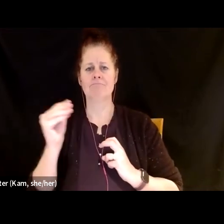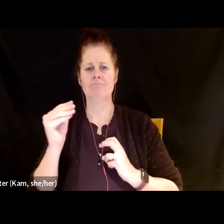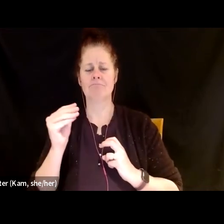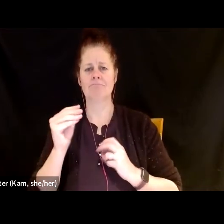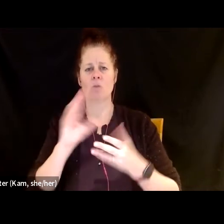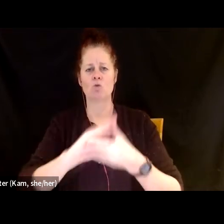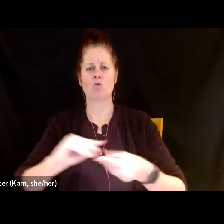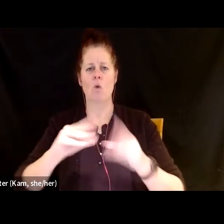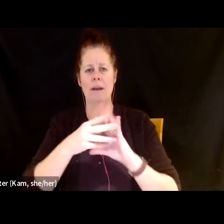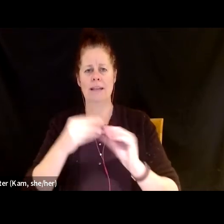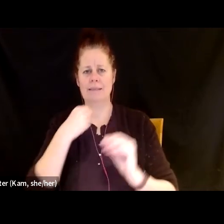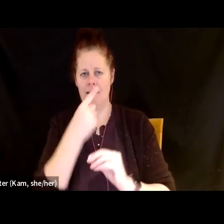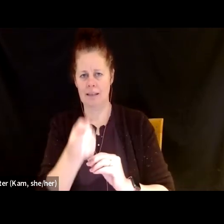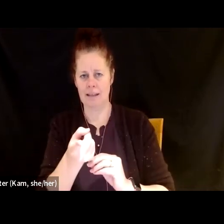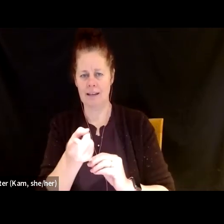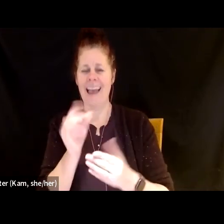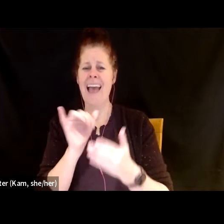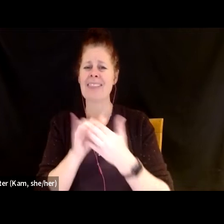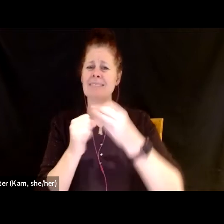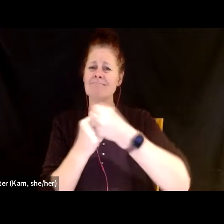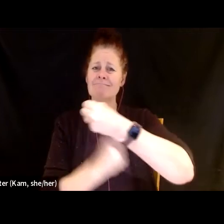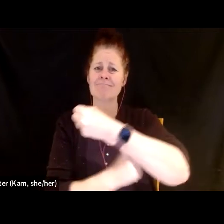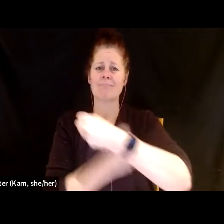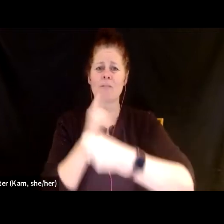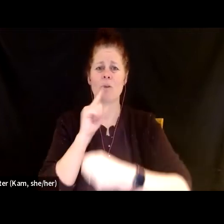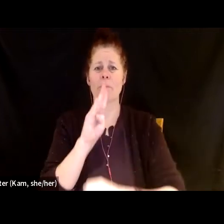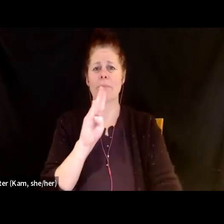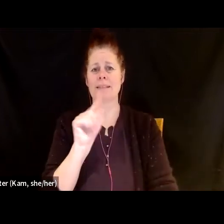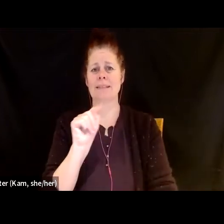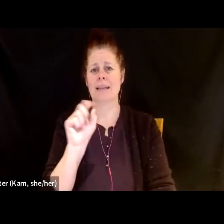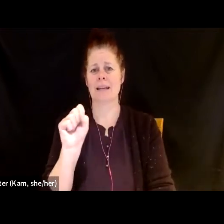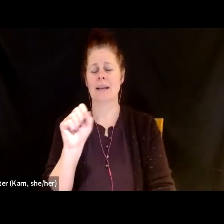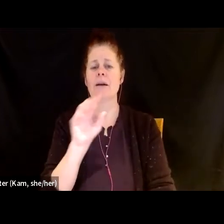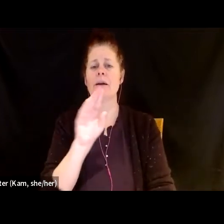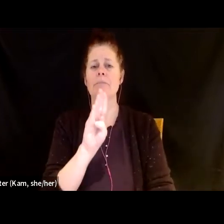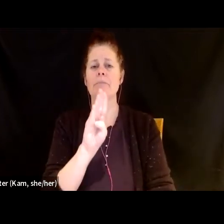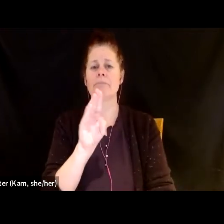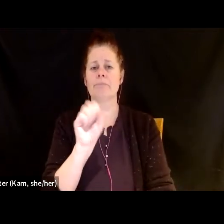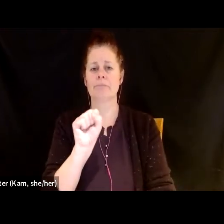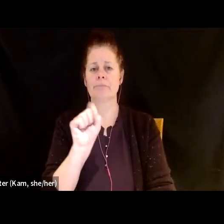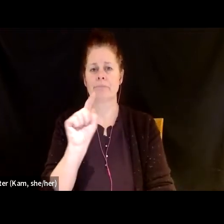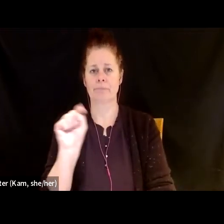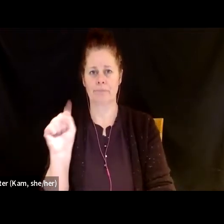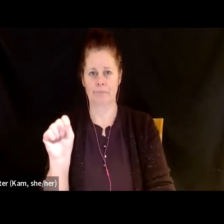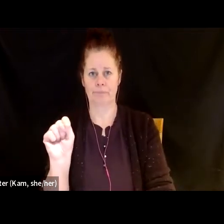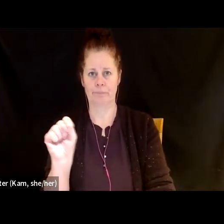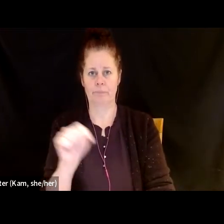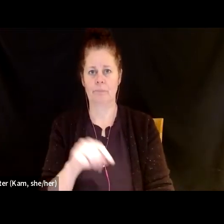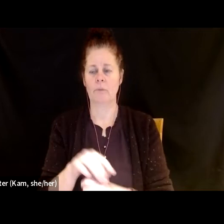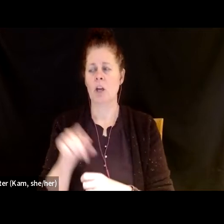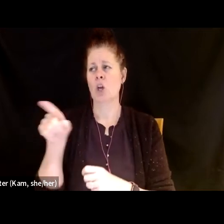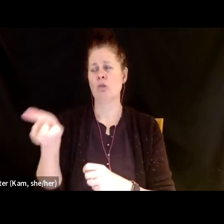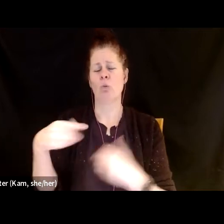the groundwork of BSTT. Her presentation was particularly powerful because she has such a personal